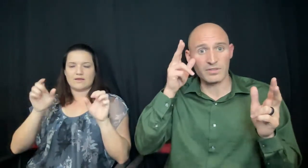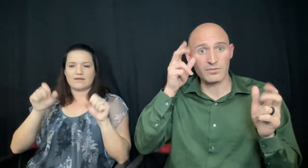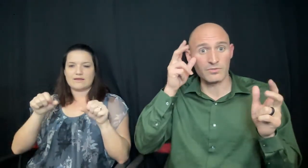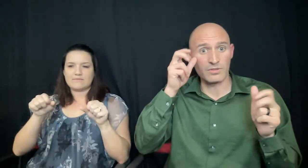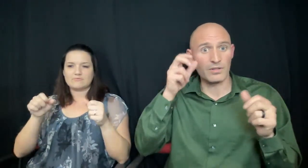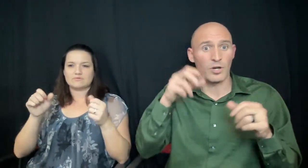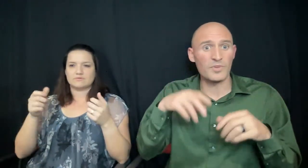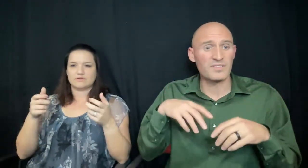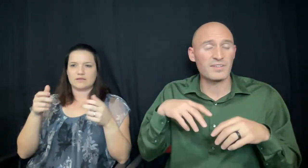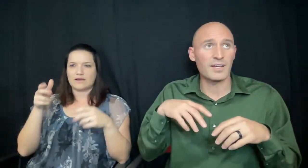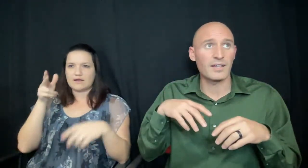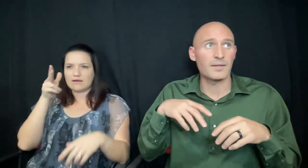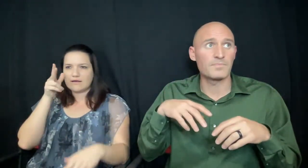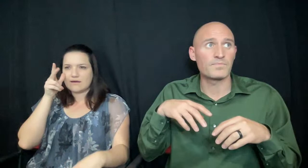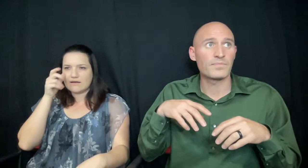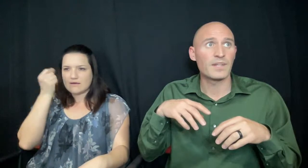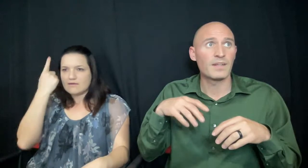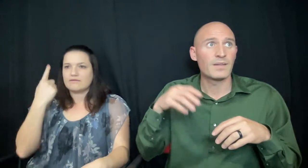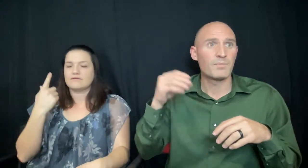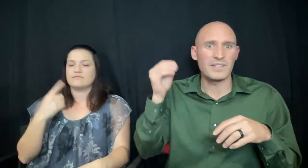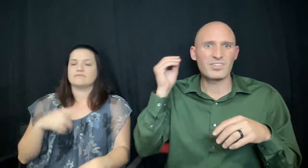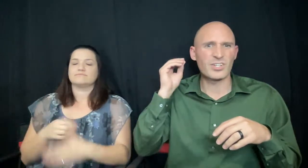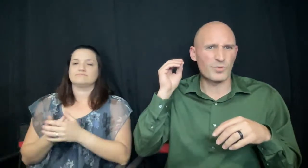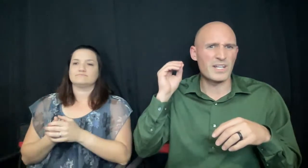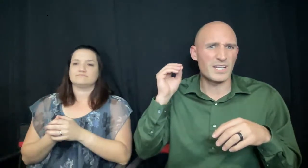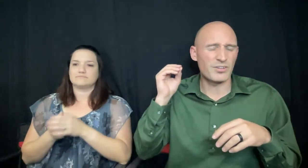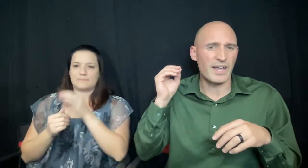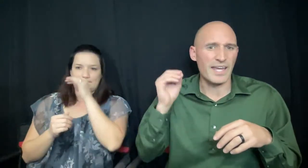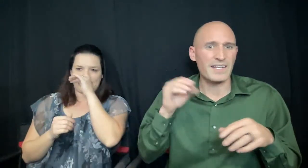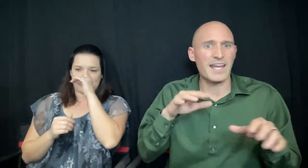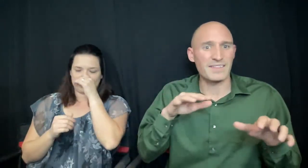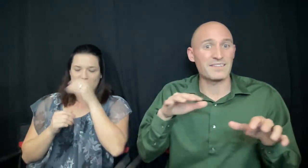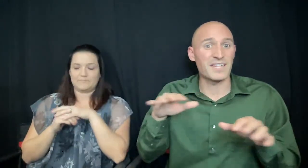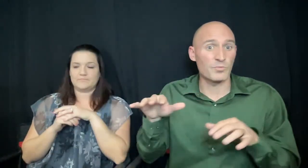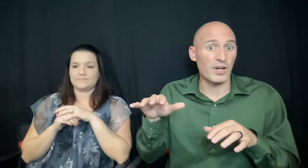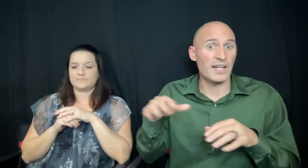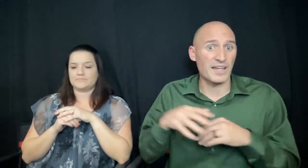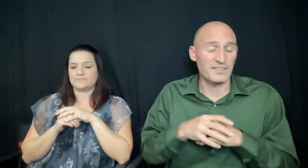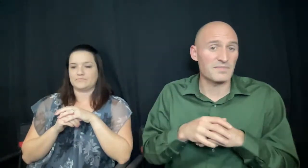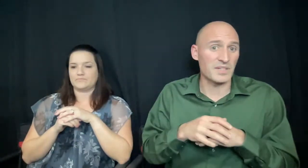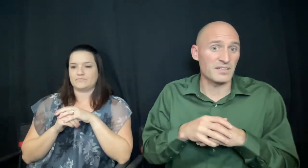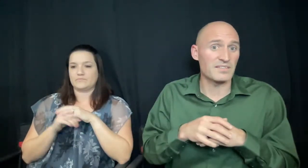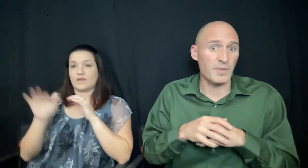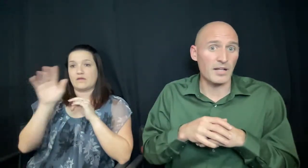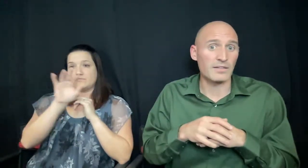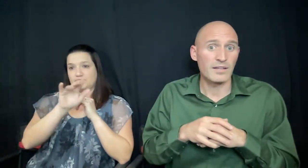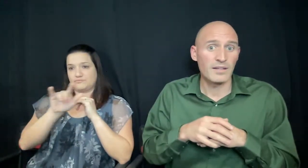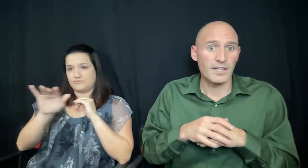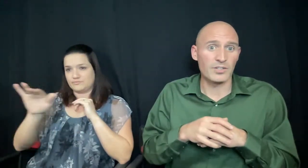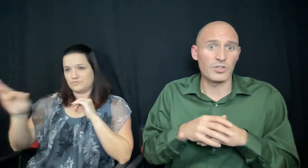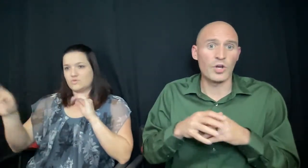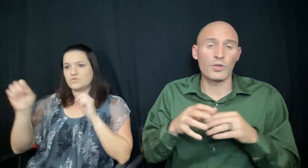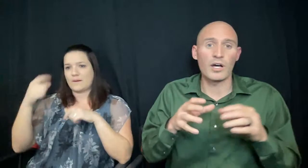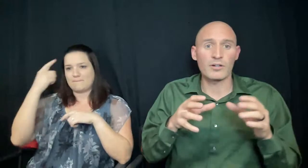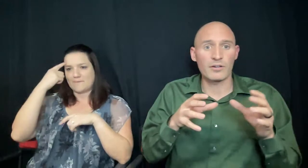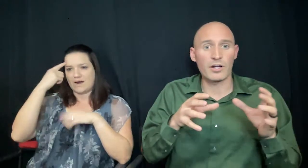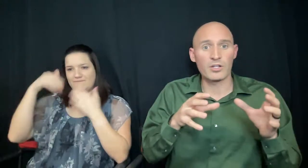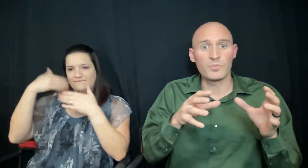to almost mentally read it in your head at the same rate as it's being spelled. And no longer are you